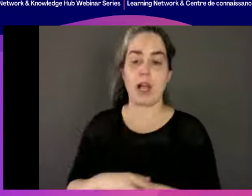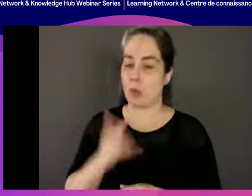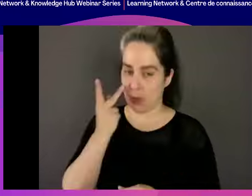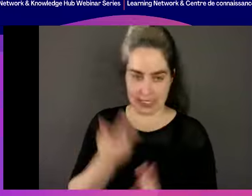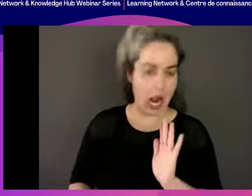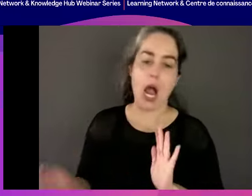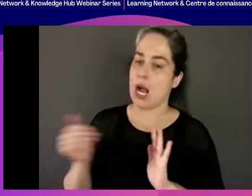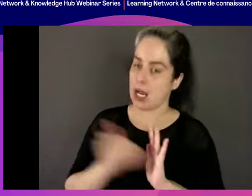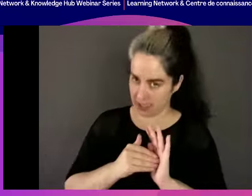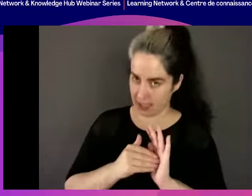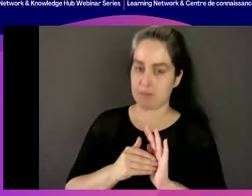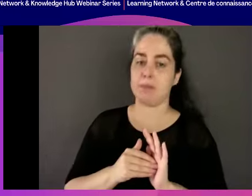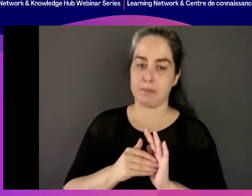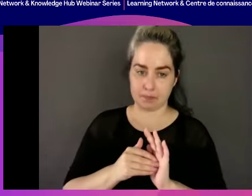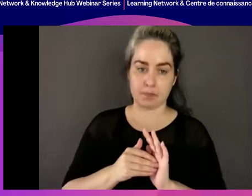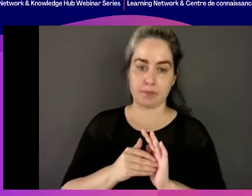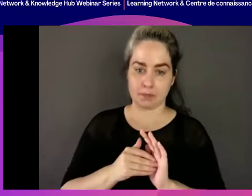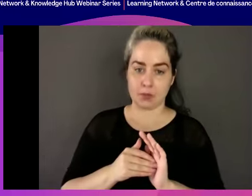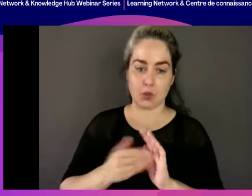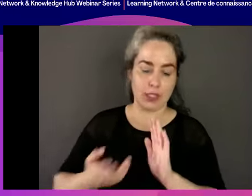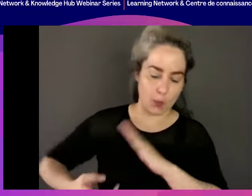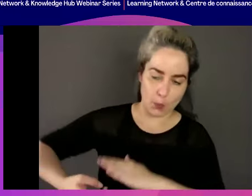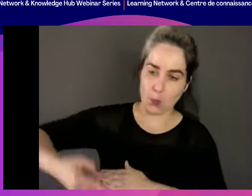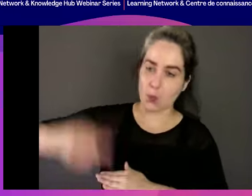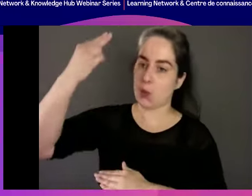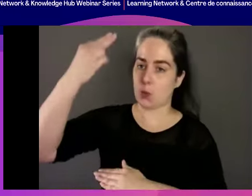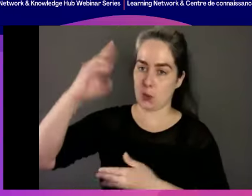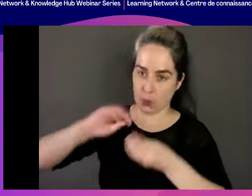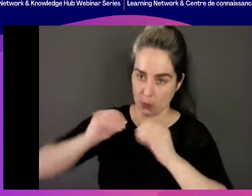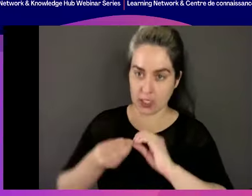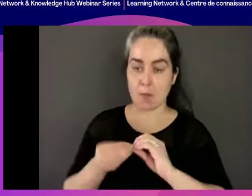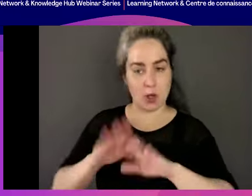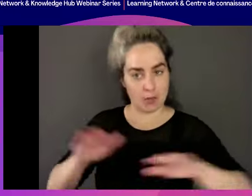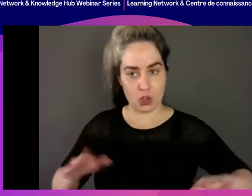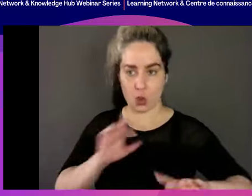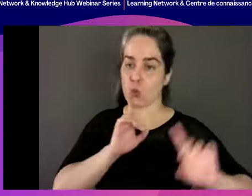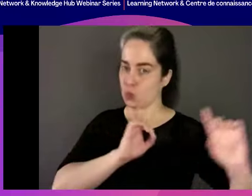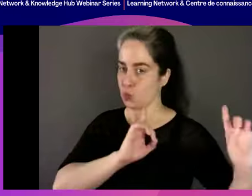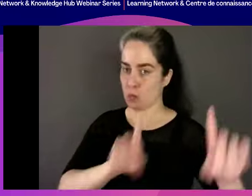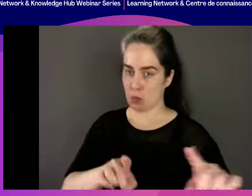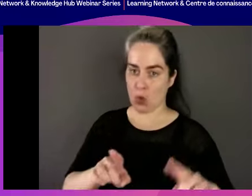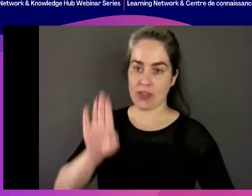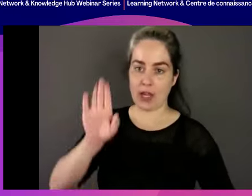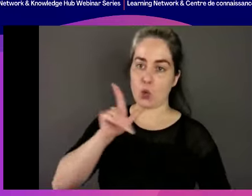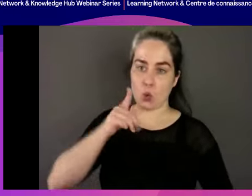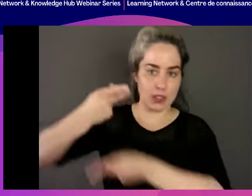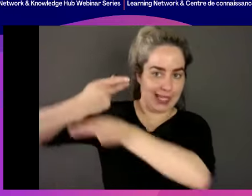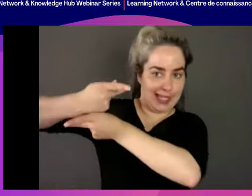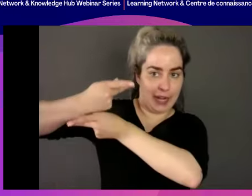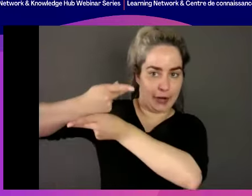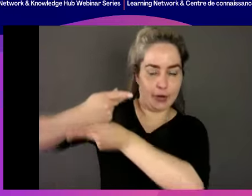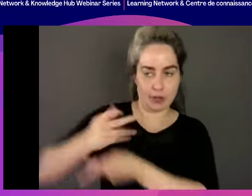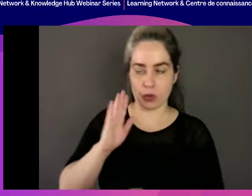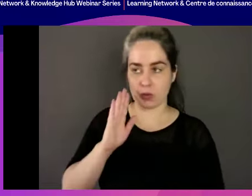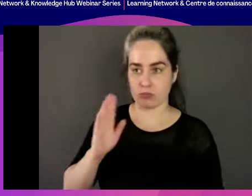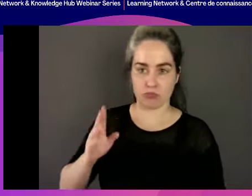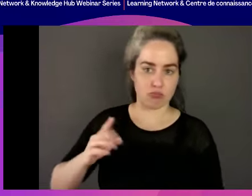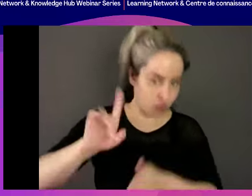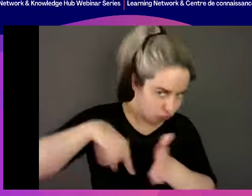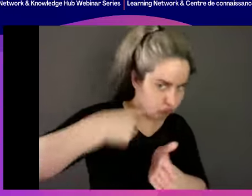high proportions of children reporting racism from their caregivers in adoptive